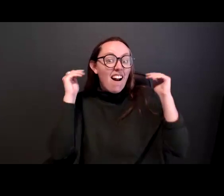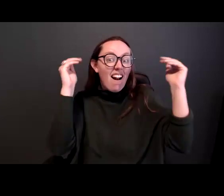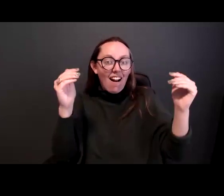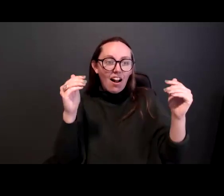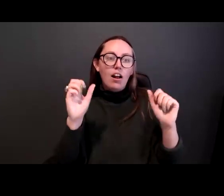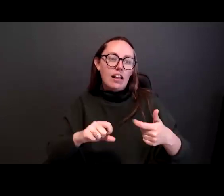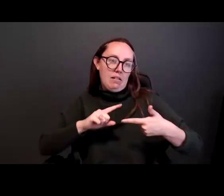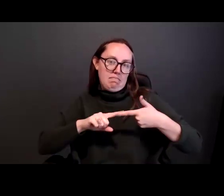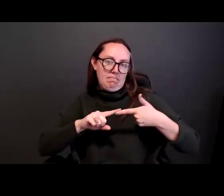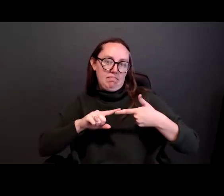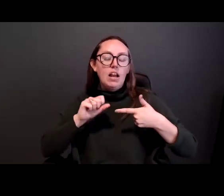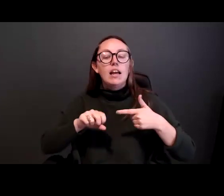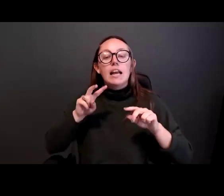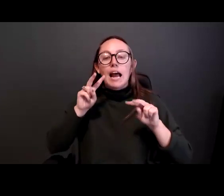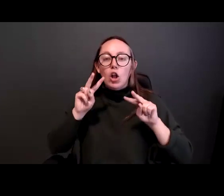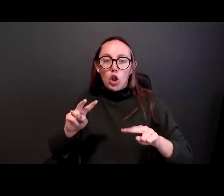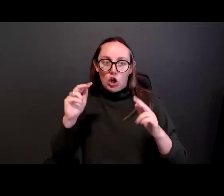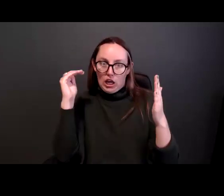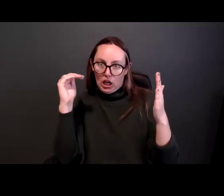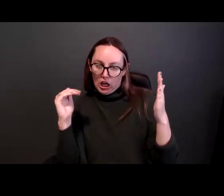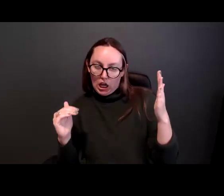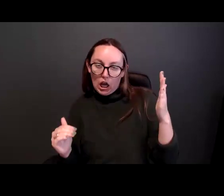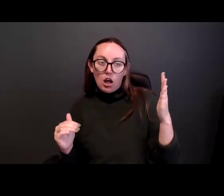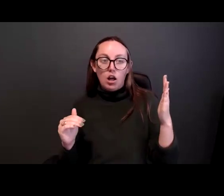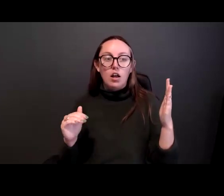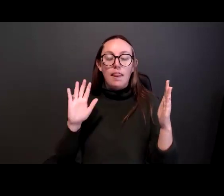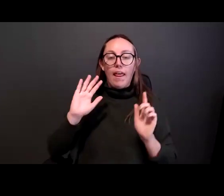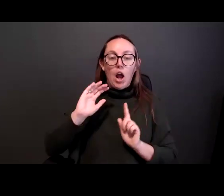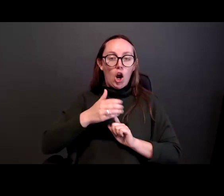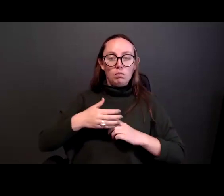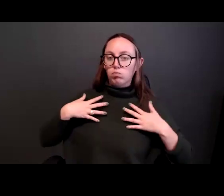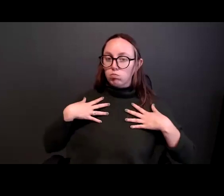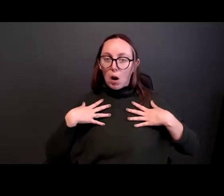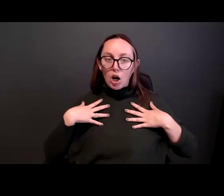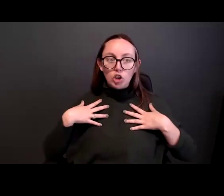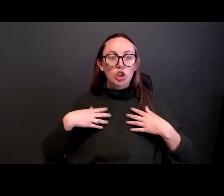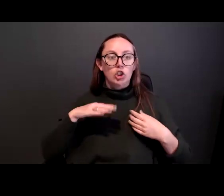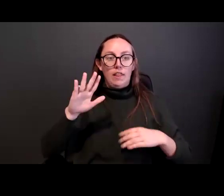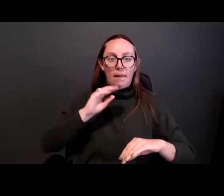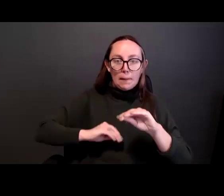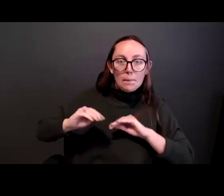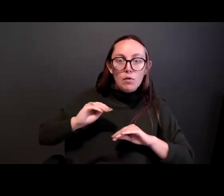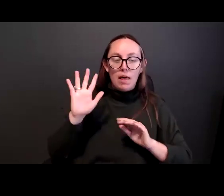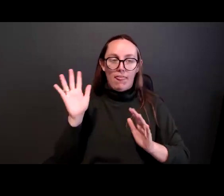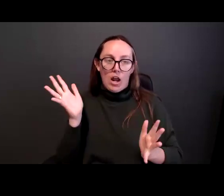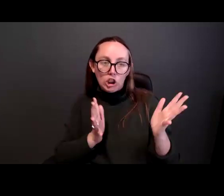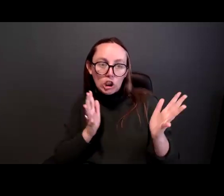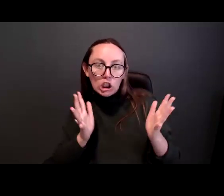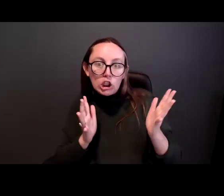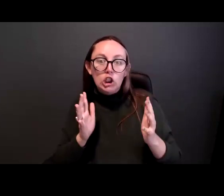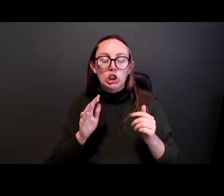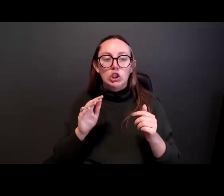are basic acting qualities that they can include when they're reading. And then to take it even further, you can show